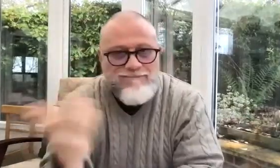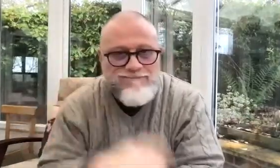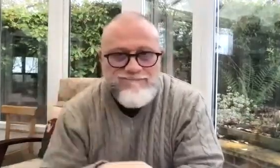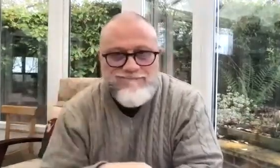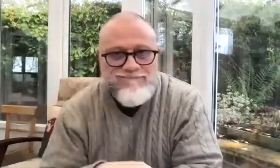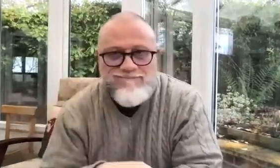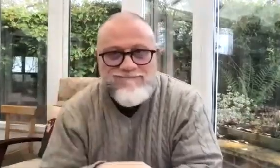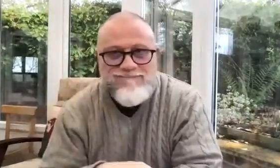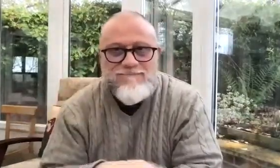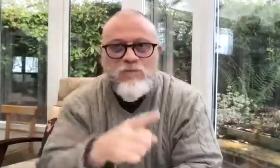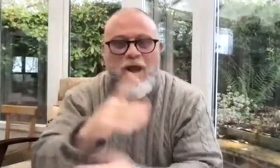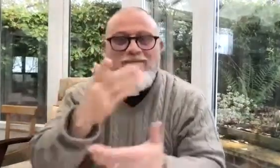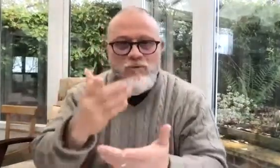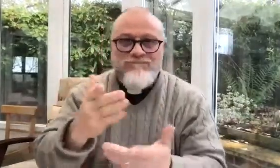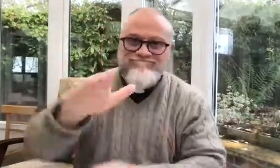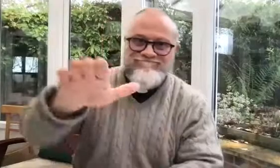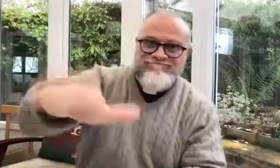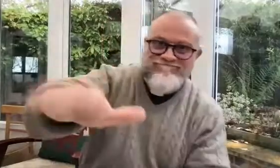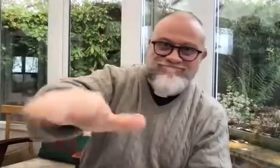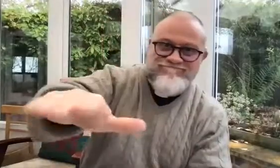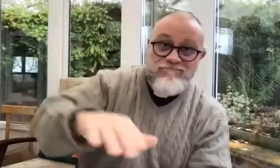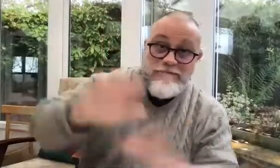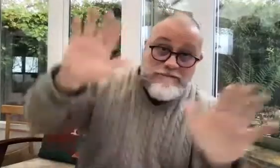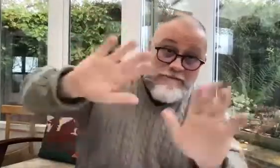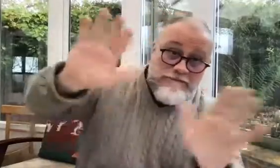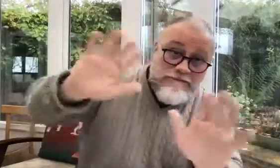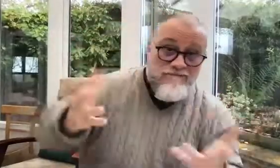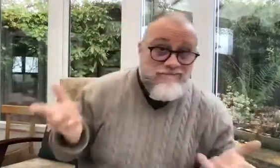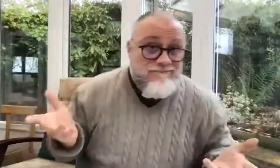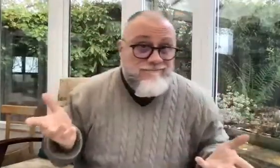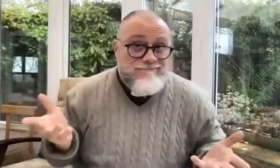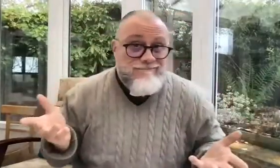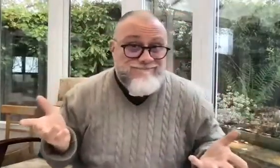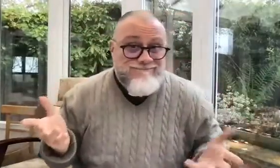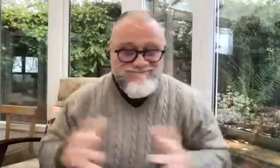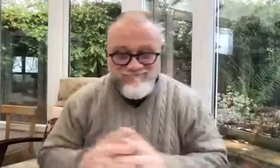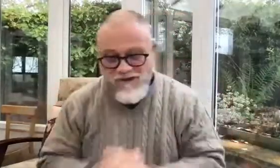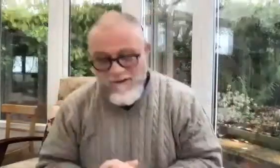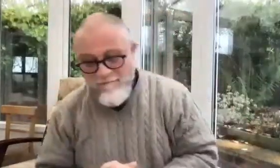Remember, deaf people can't hear you shout. You have to try and get their attention.